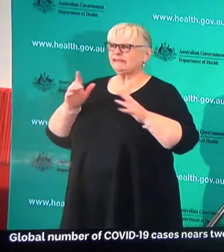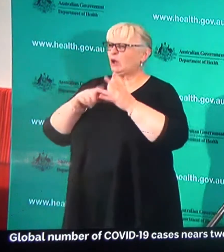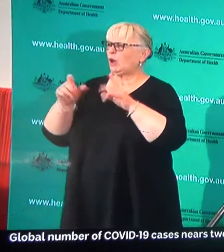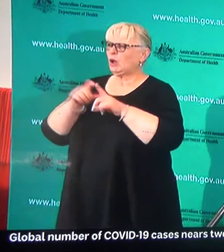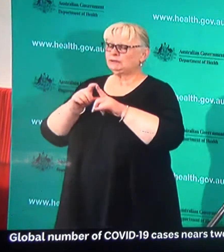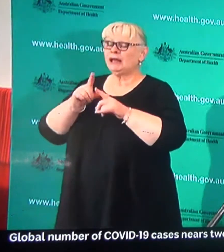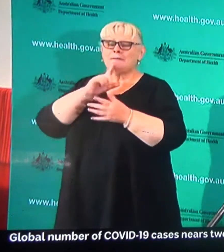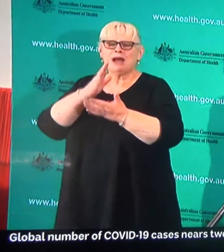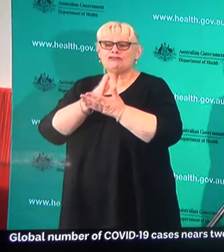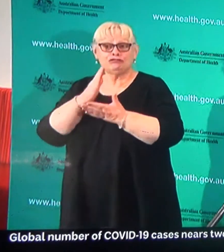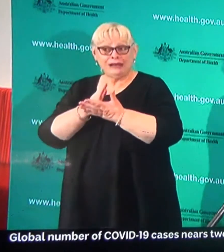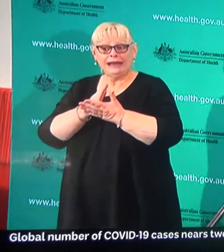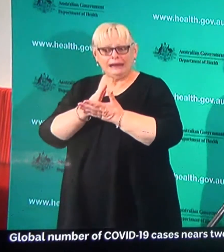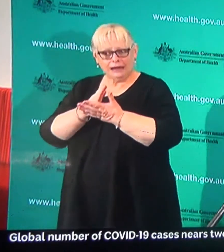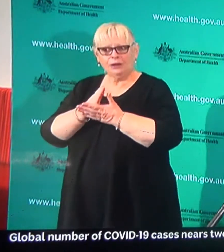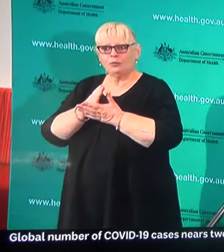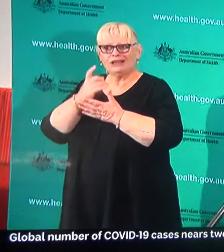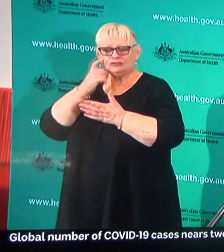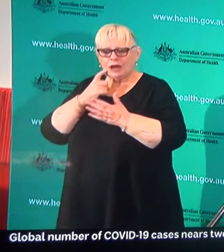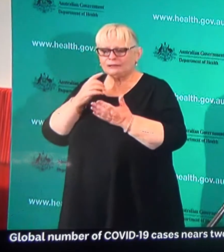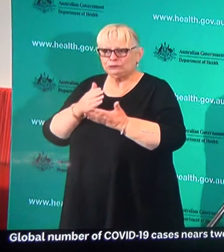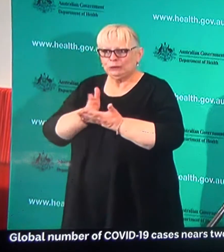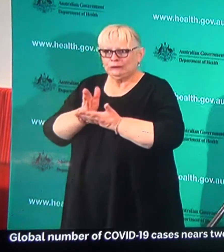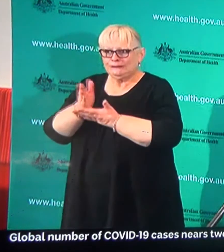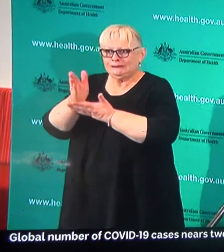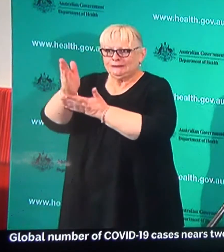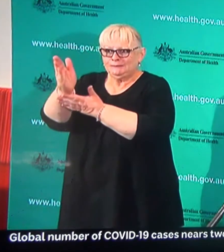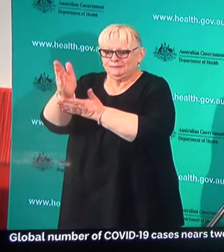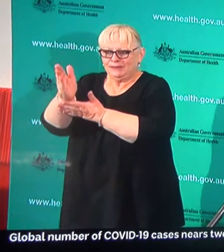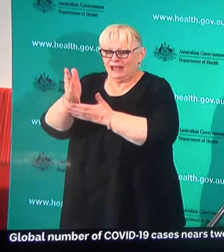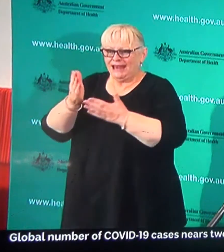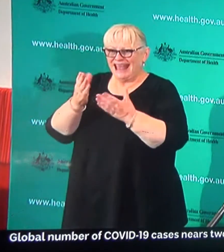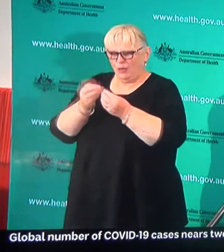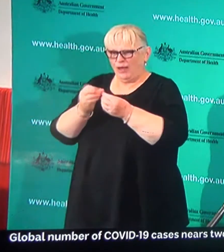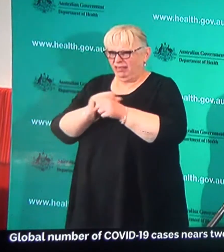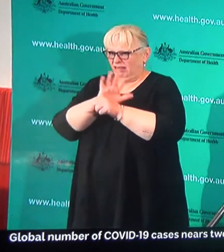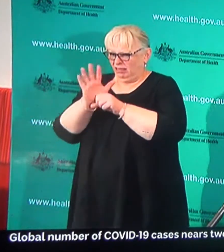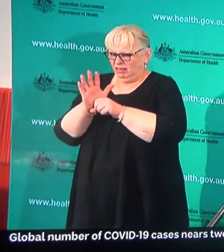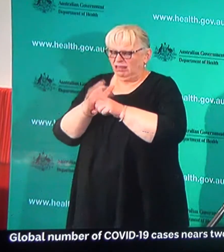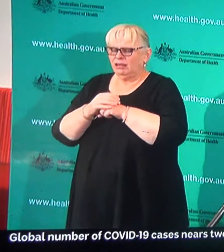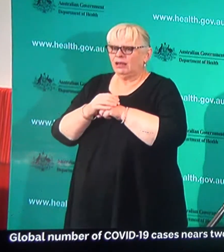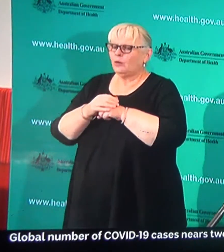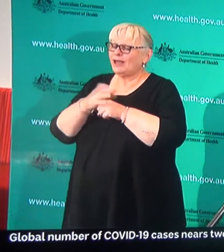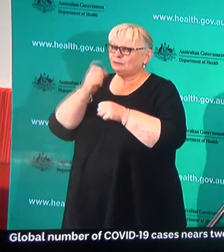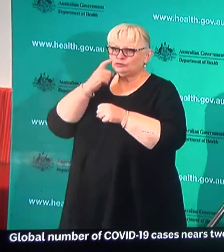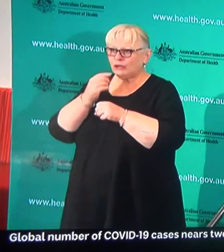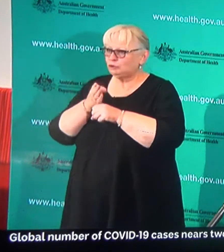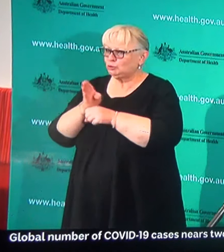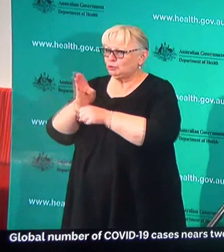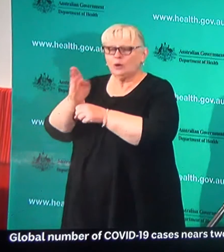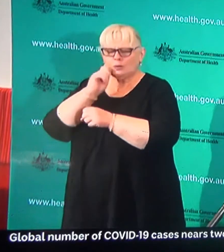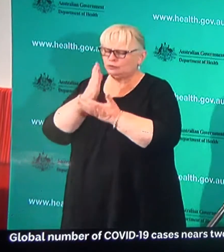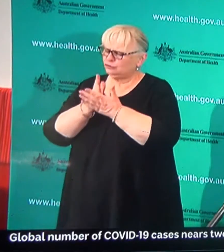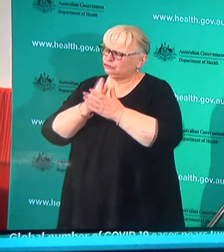not. Charting a way out of where we are now with COVID-19 will be very